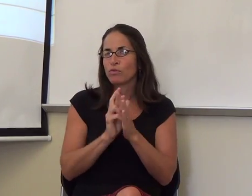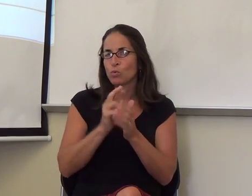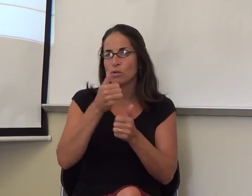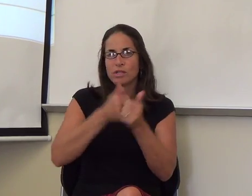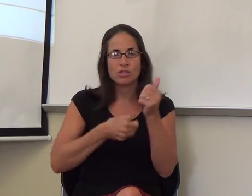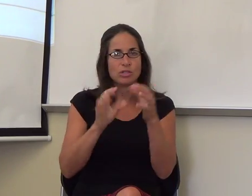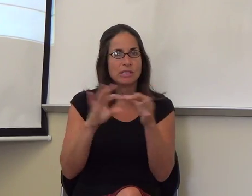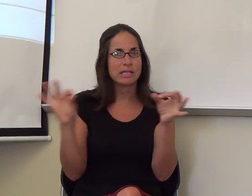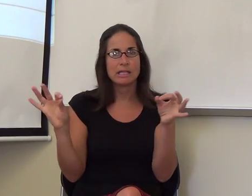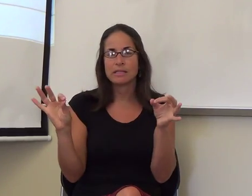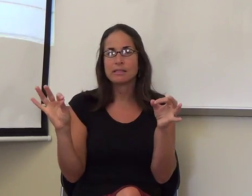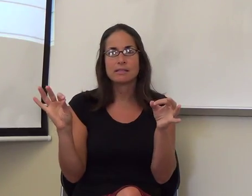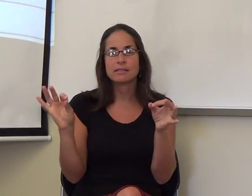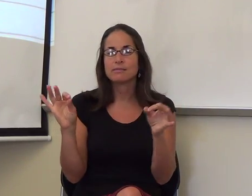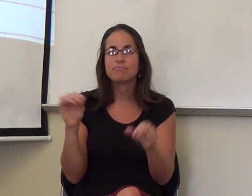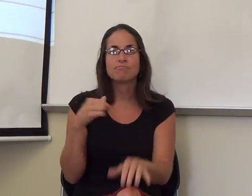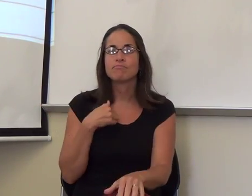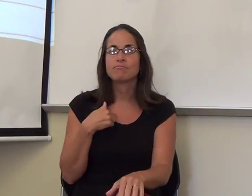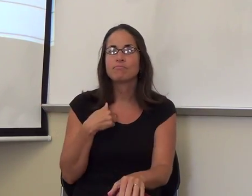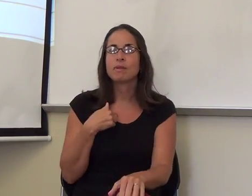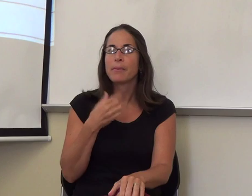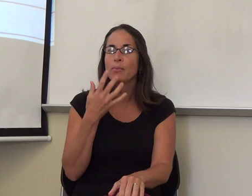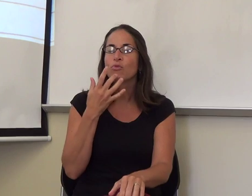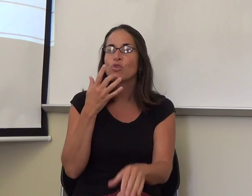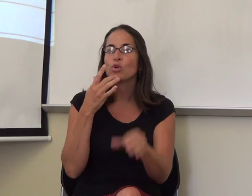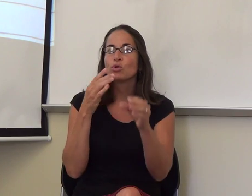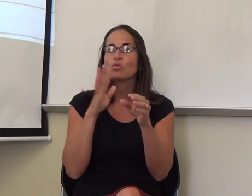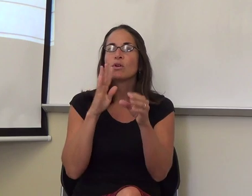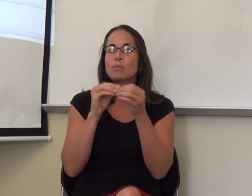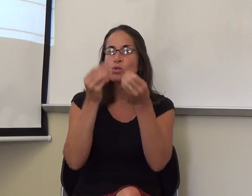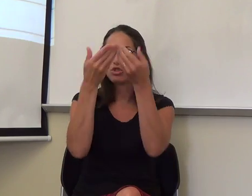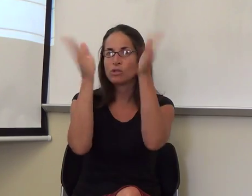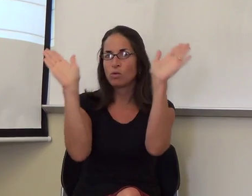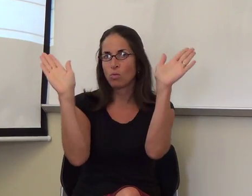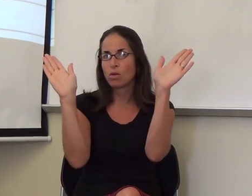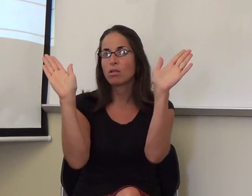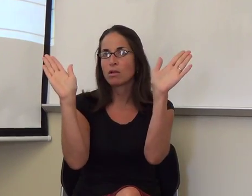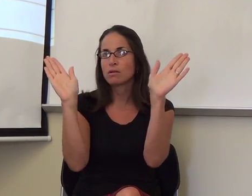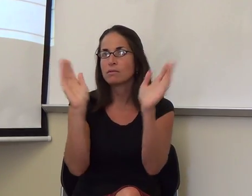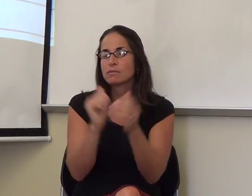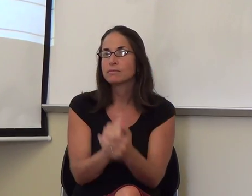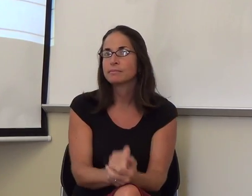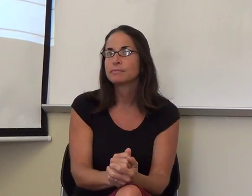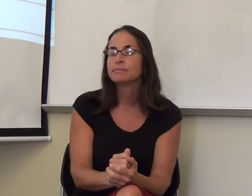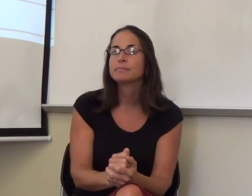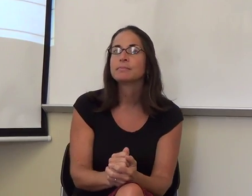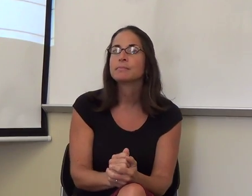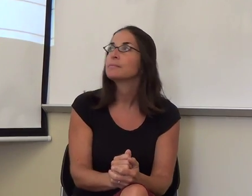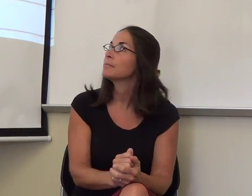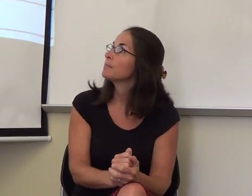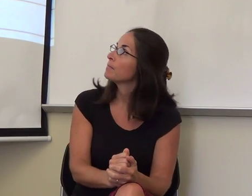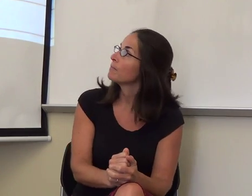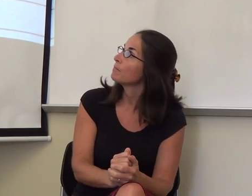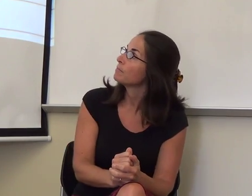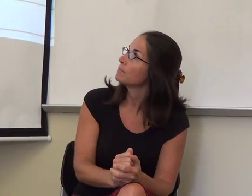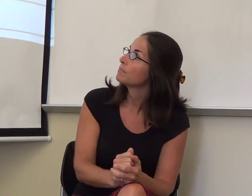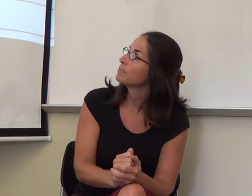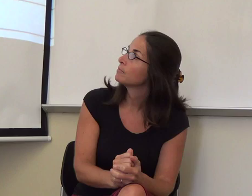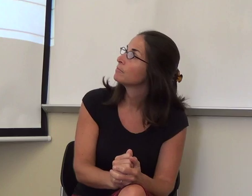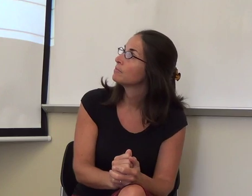I'd rather just kind of talk about it in general. And this is the other thing that people will find in my classes. When